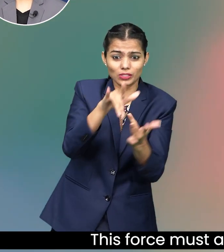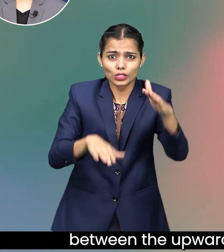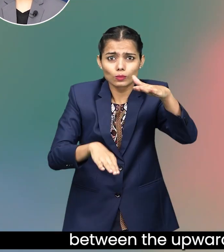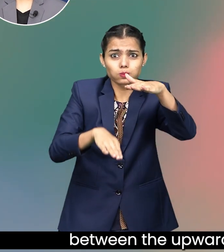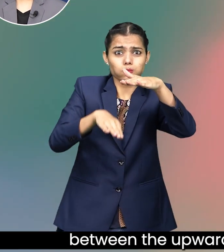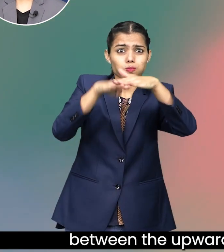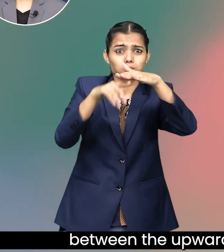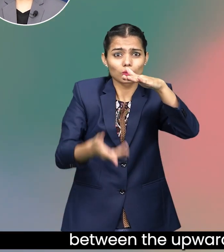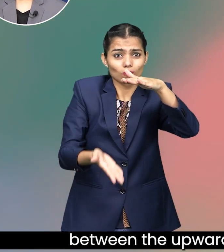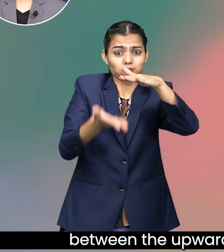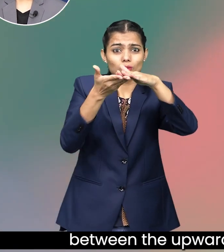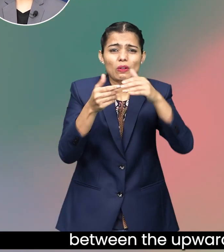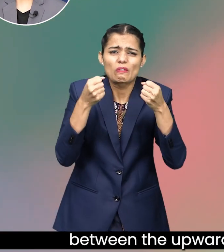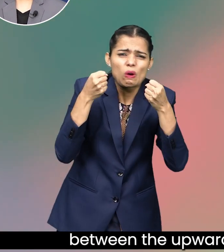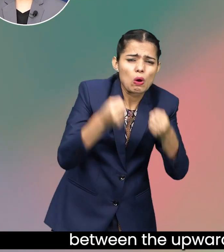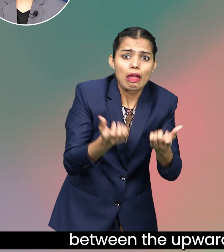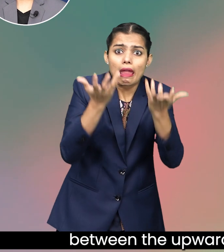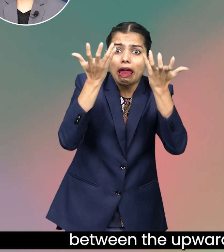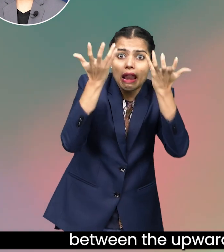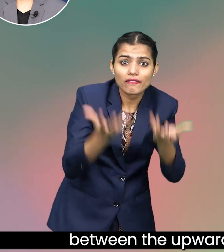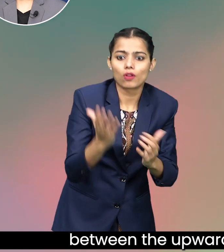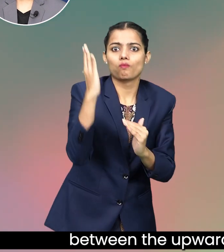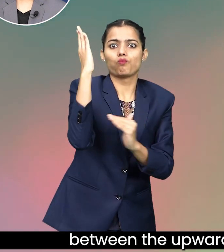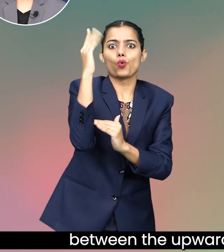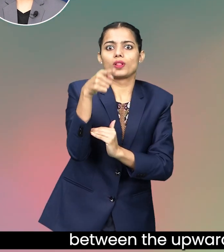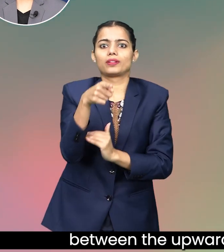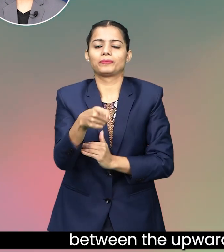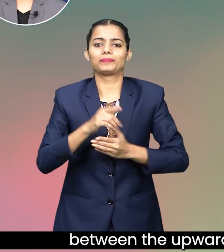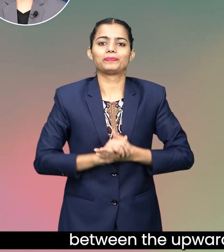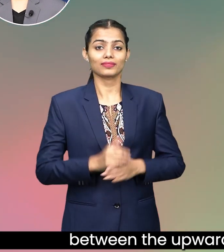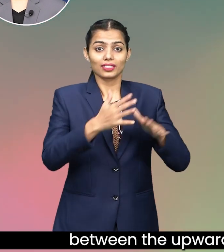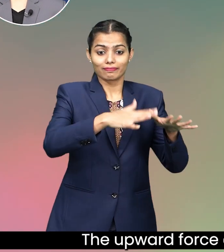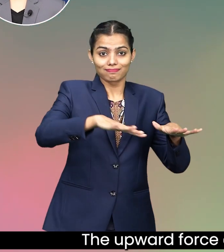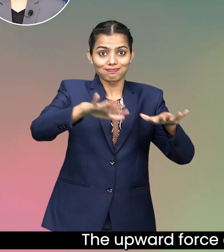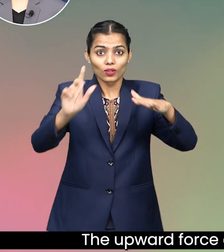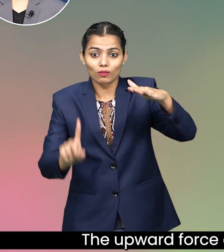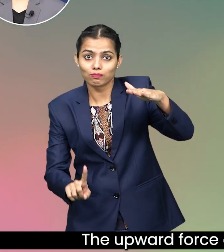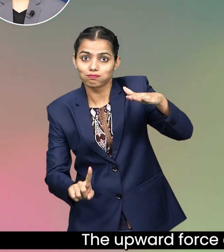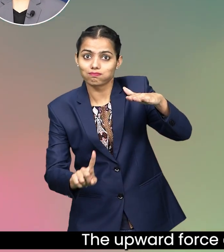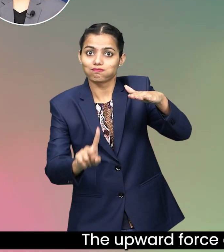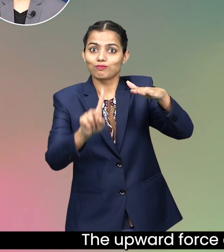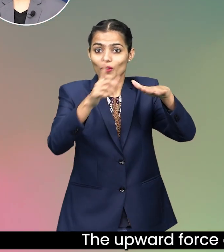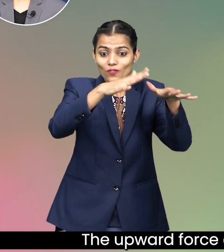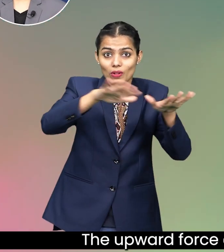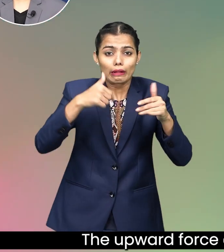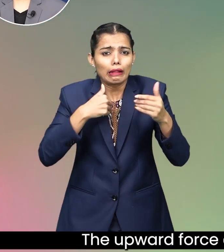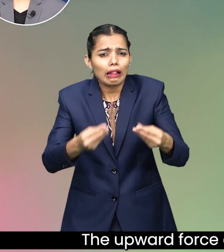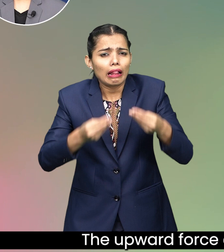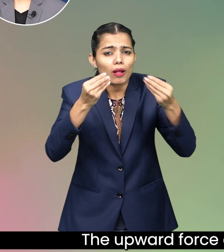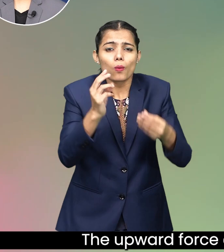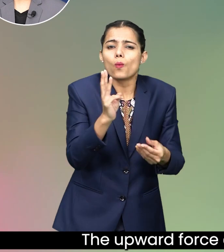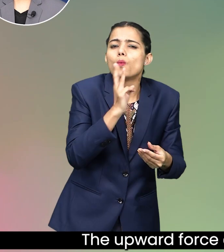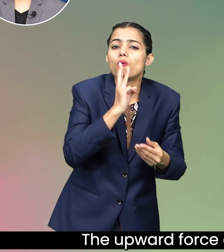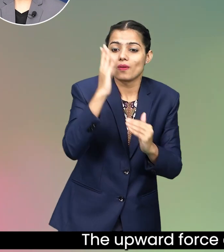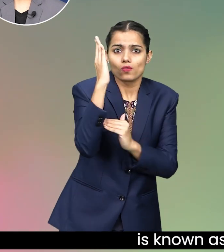difference between the upward force and the weight of the bottle this the upward force exerted by the